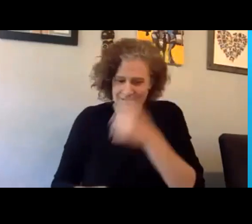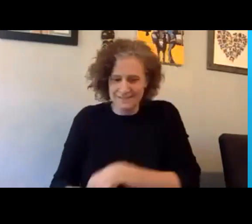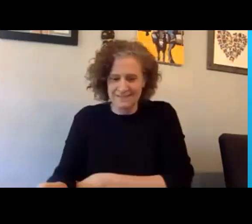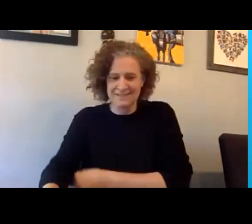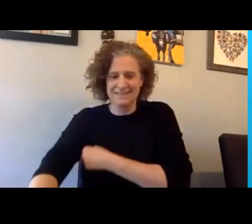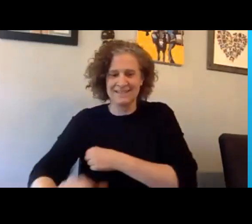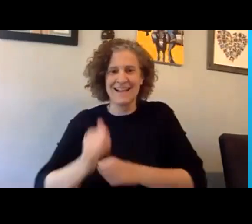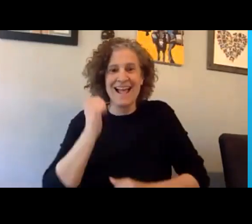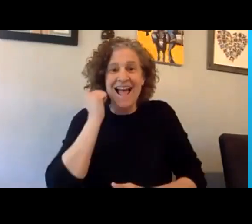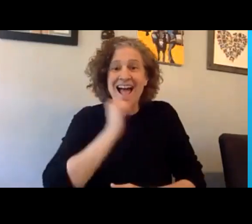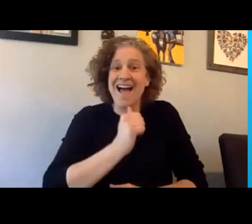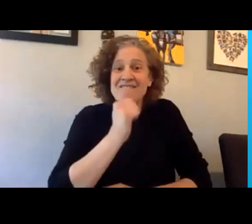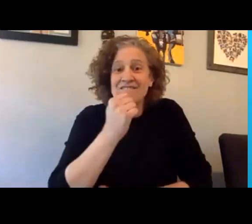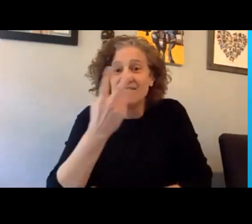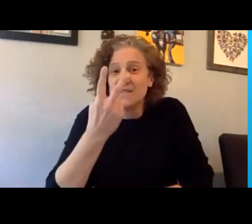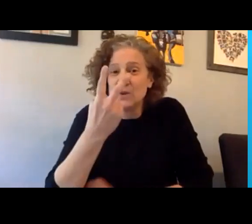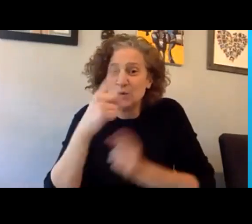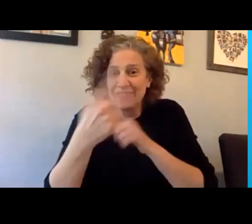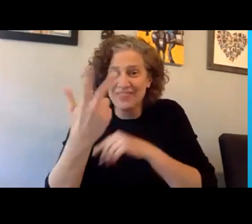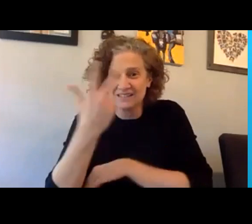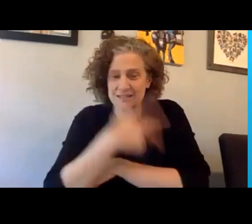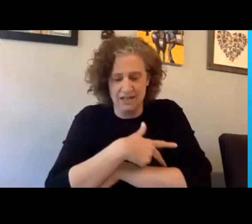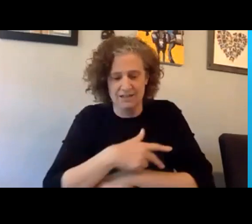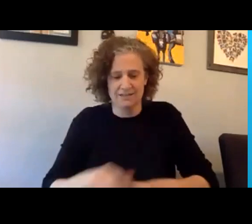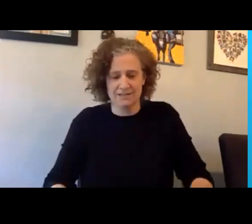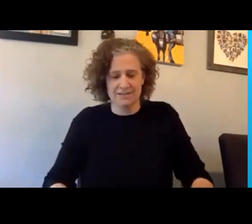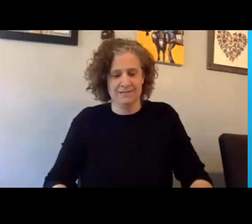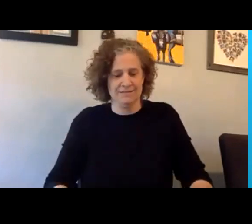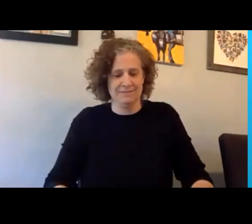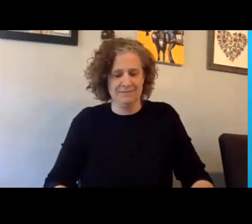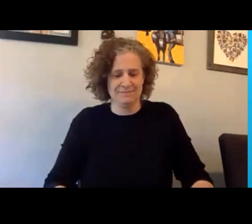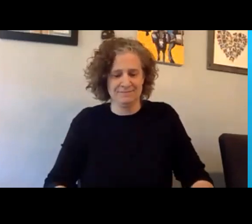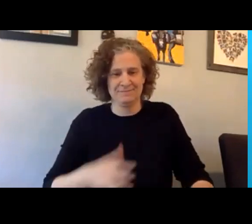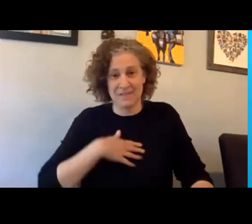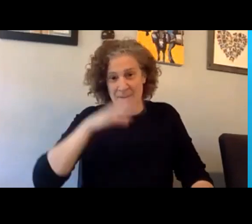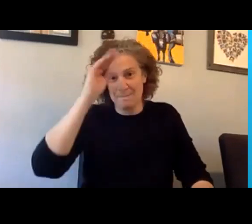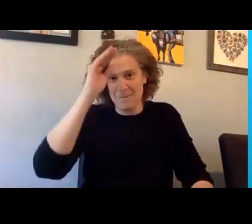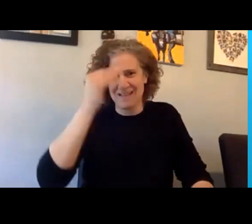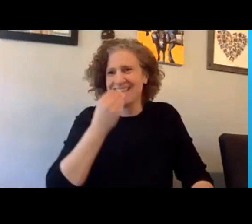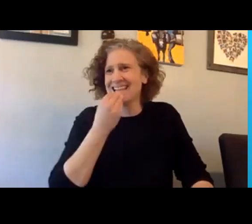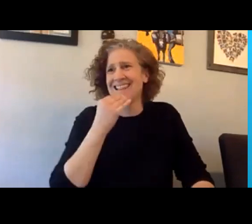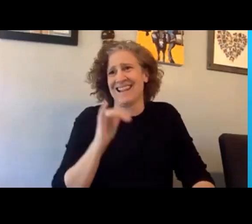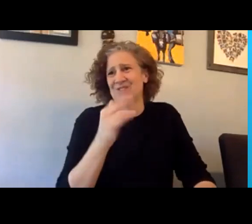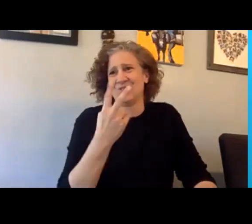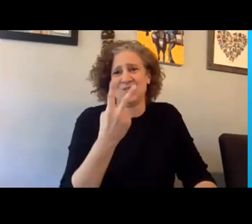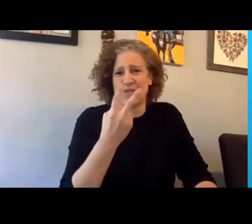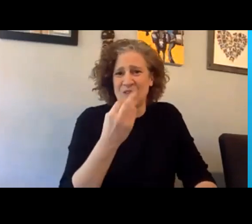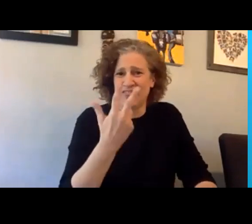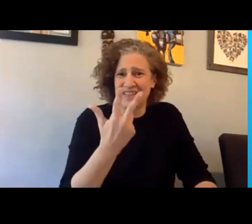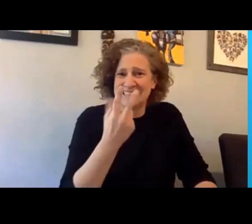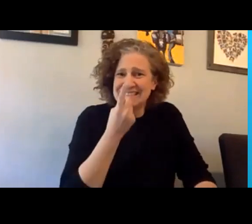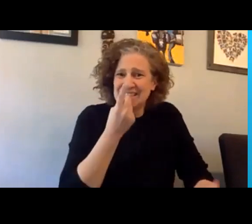Again and again and again. I'm sick of it. Every 2 to 3 days.